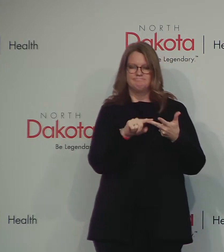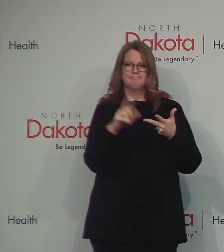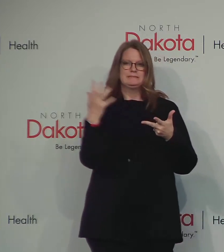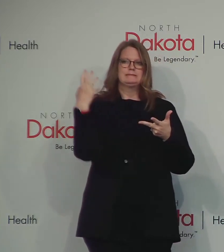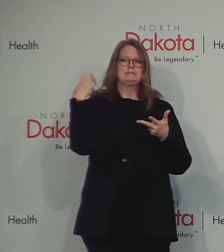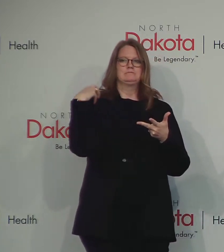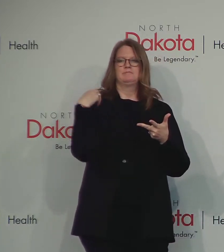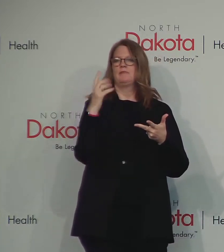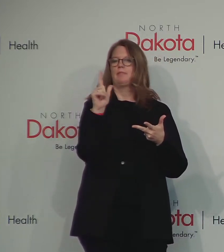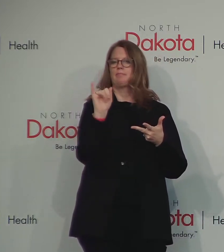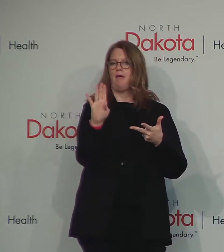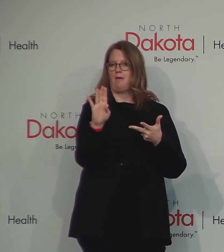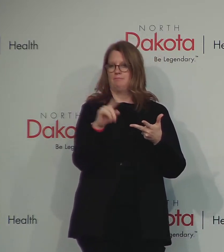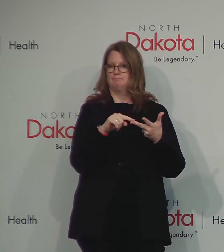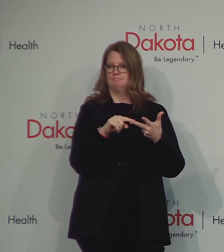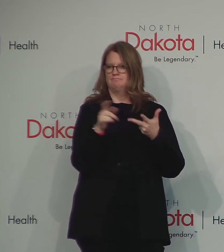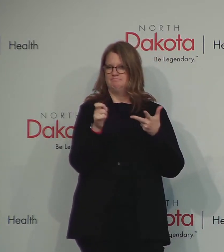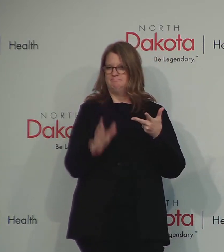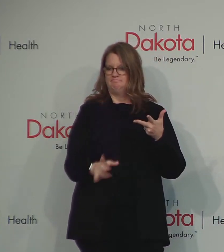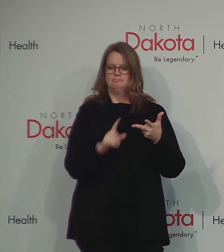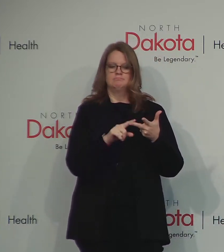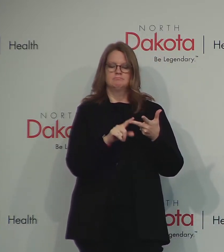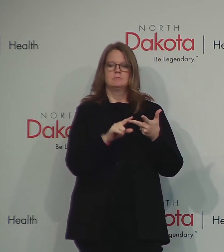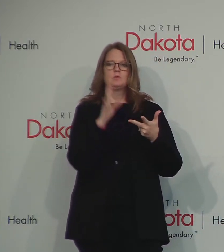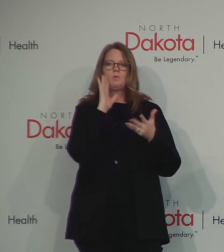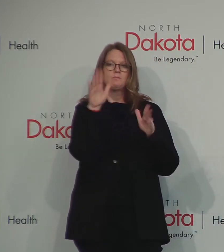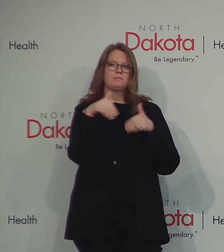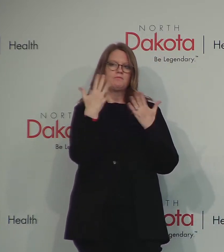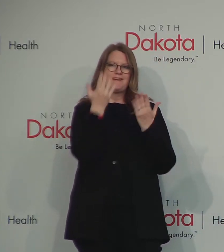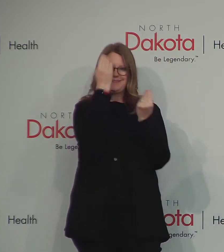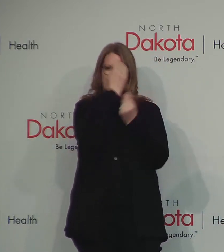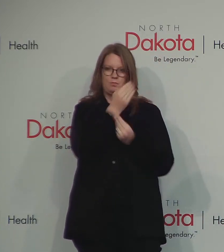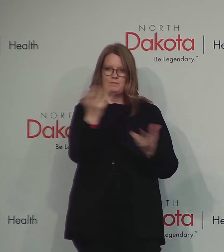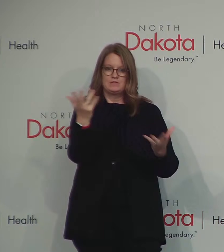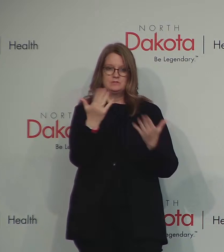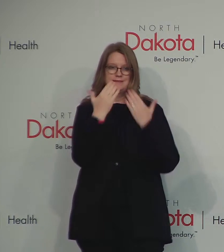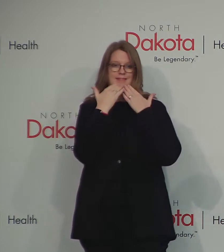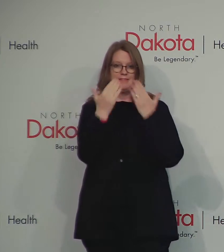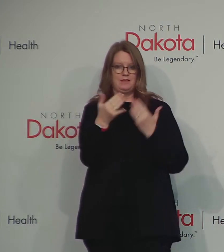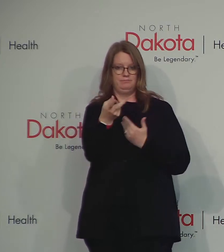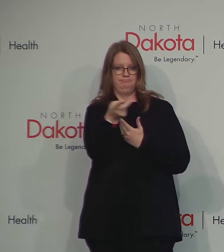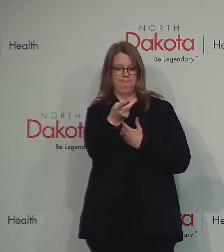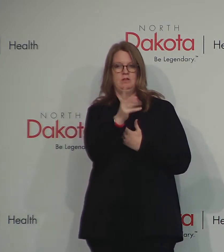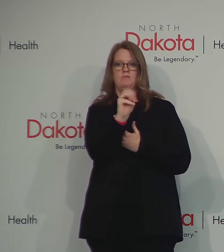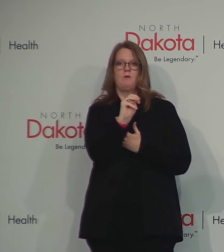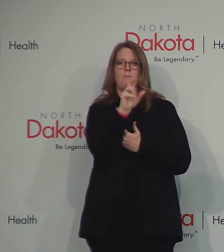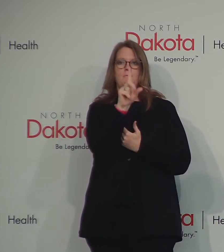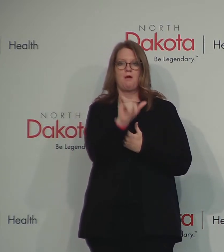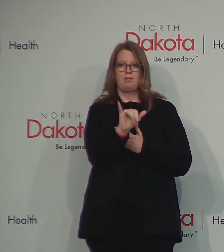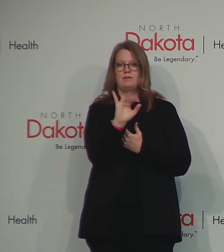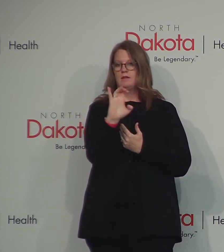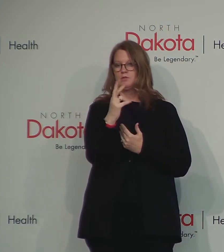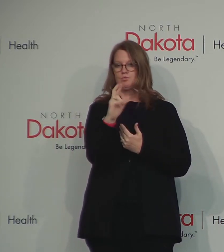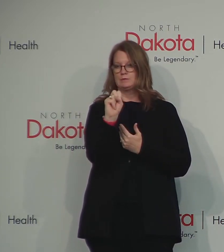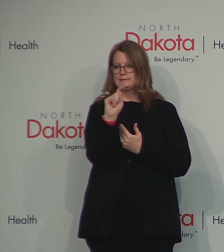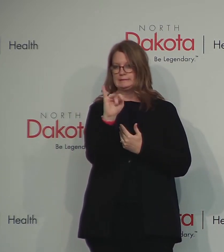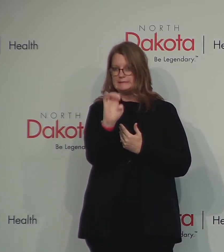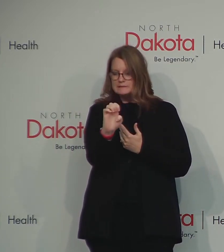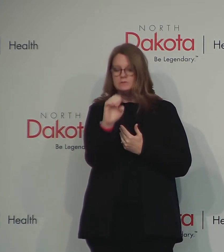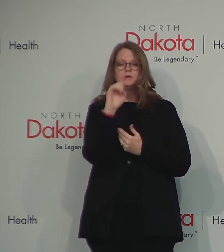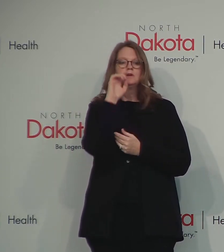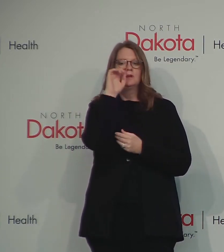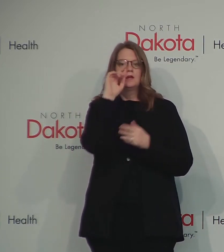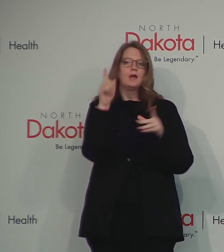will also be sharing information with us today. So thank you to Molly and Christy for being here. And